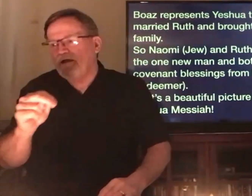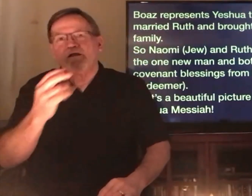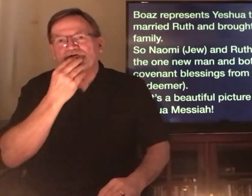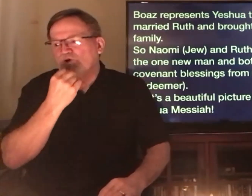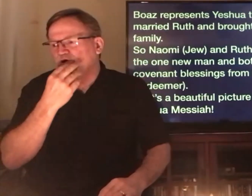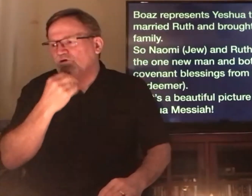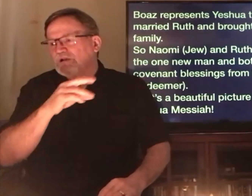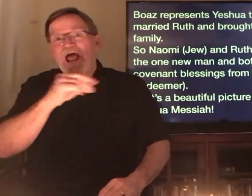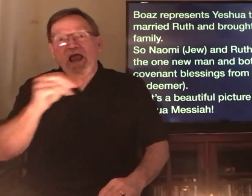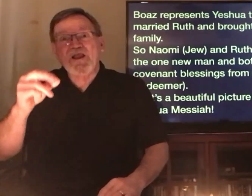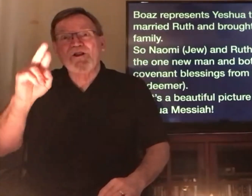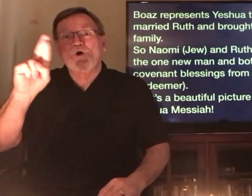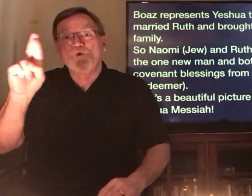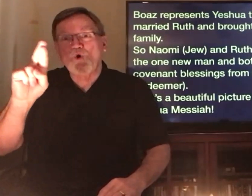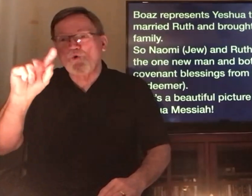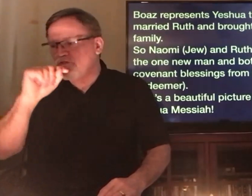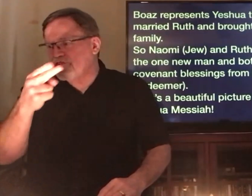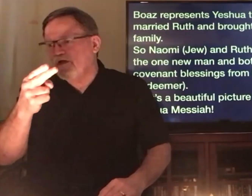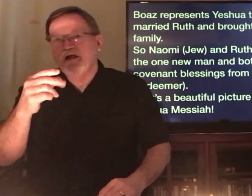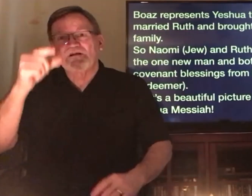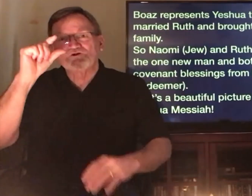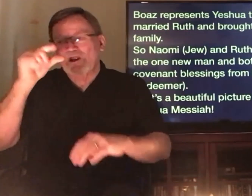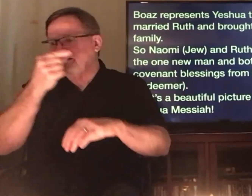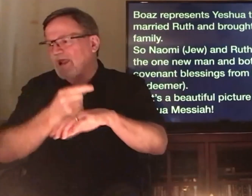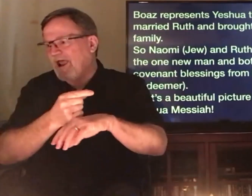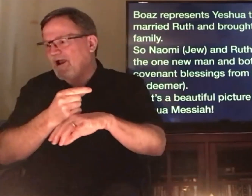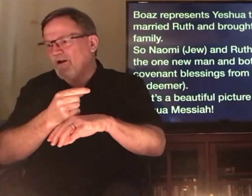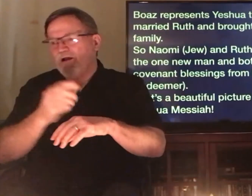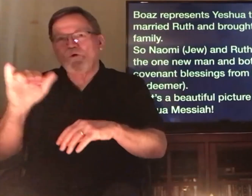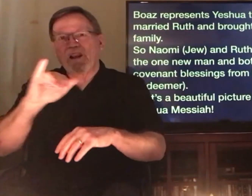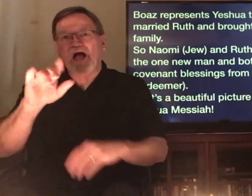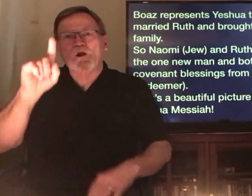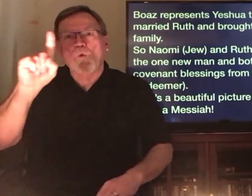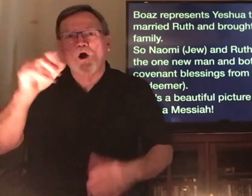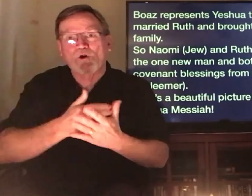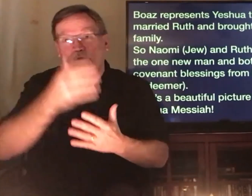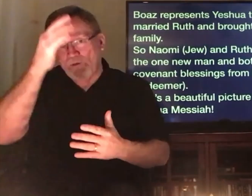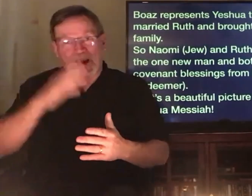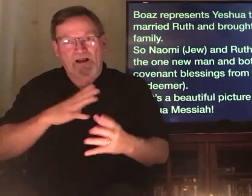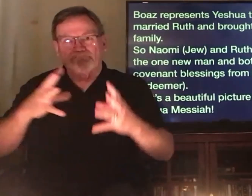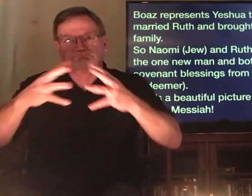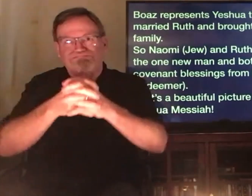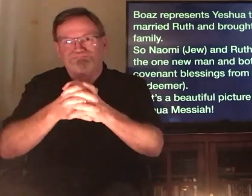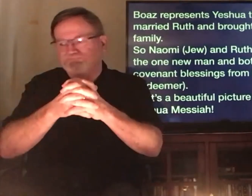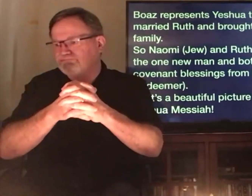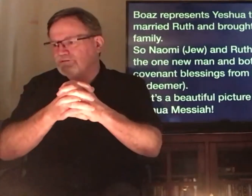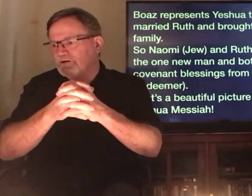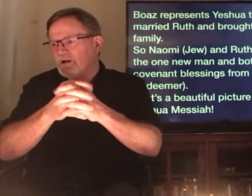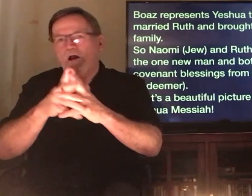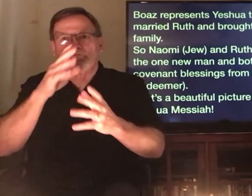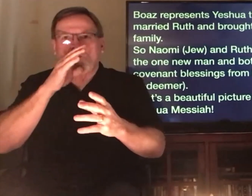love Elohim and embrace the Jewish tradition because of her love